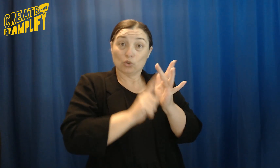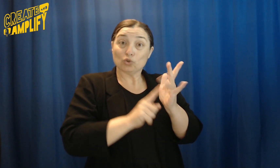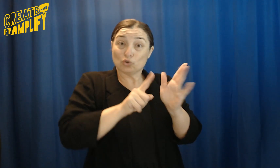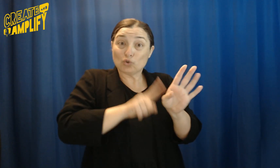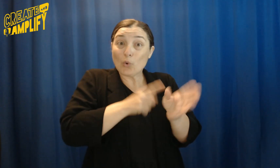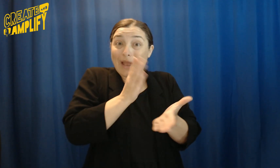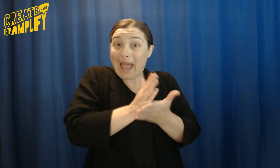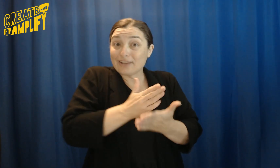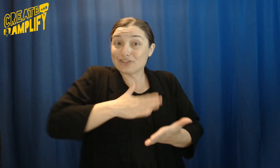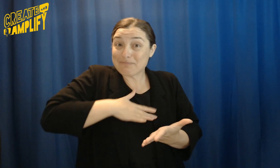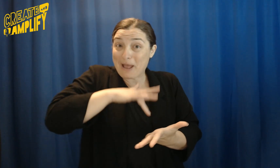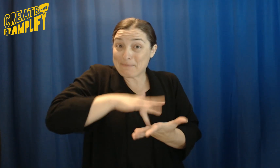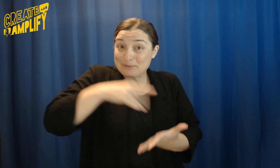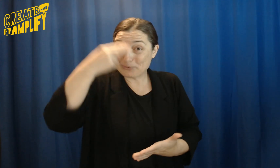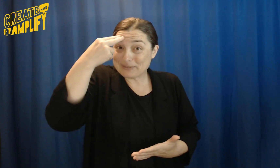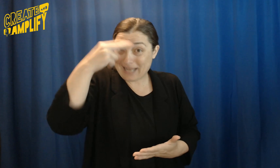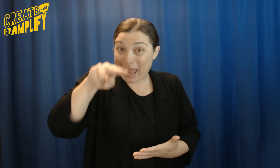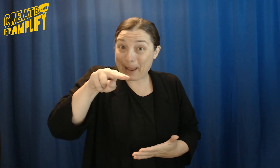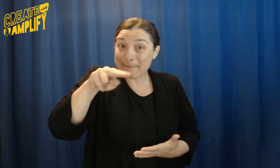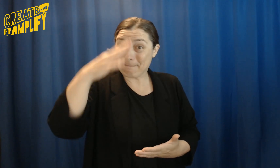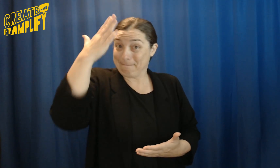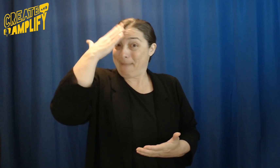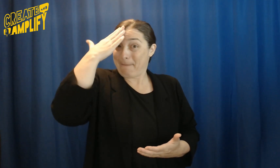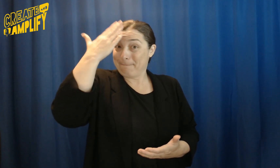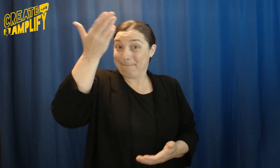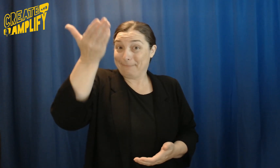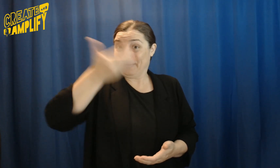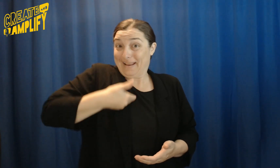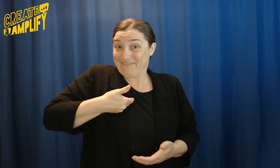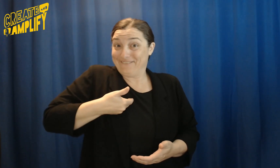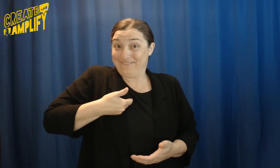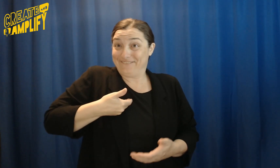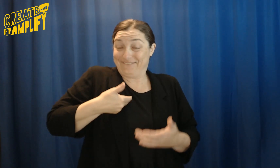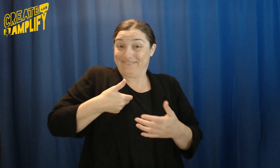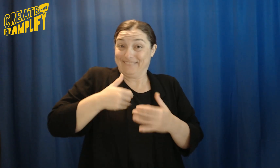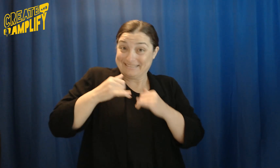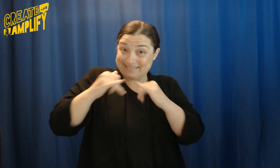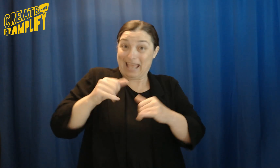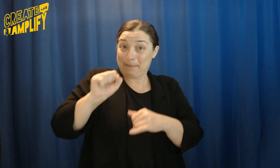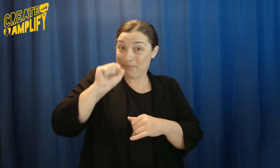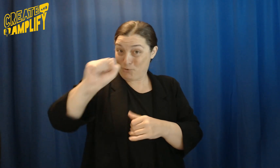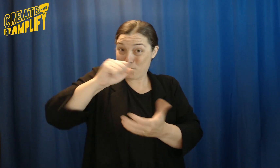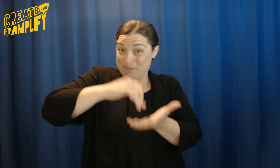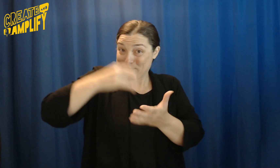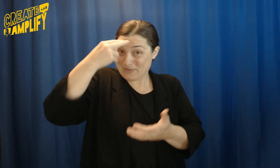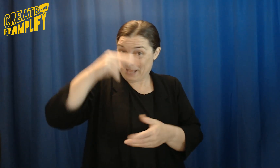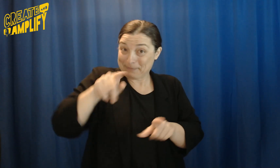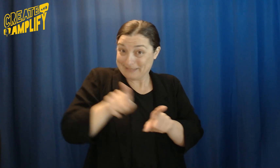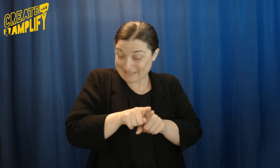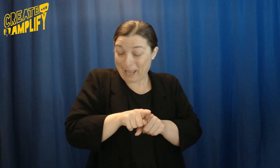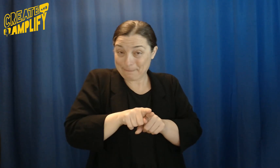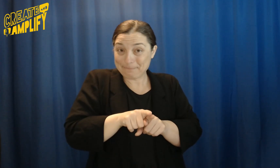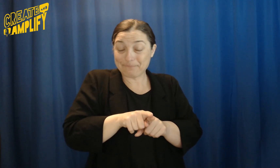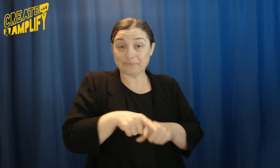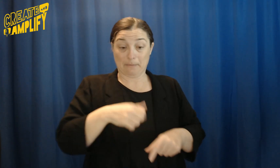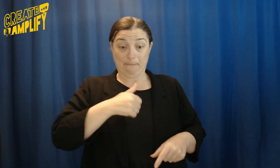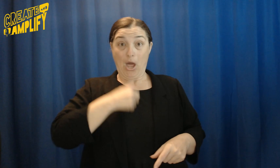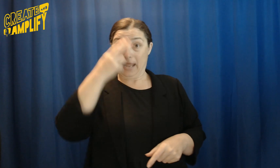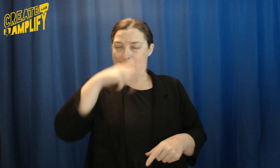So my mum gave me the same middle name as her, which I really love. And even when I changed my name, I kept that middle